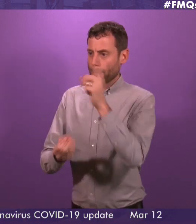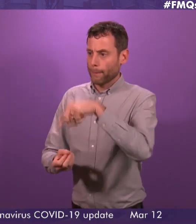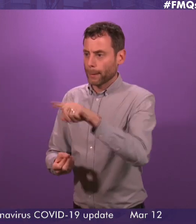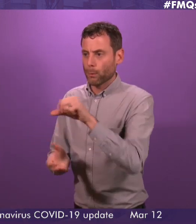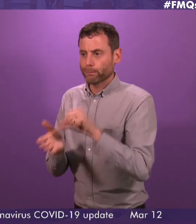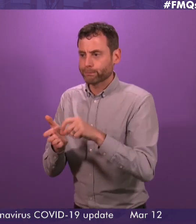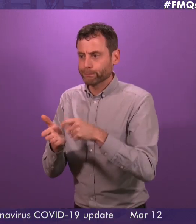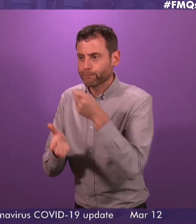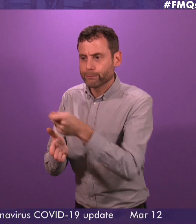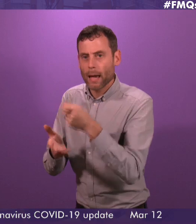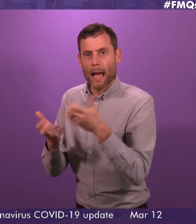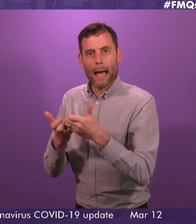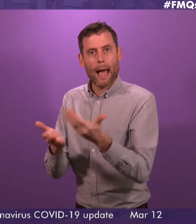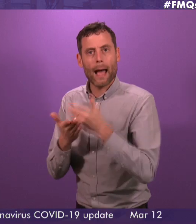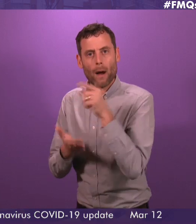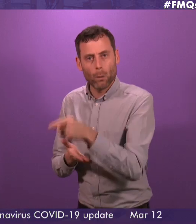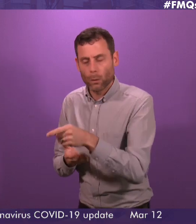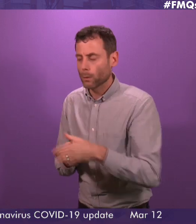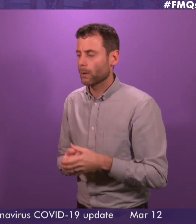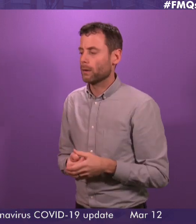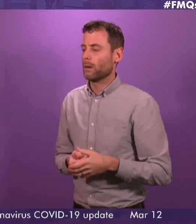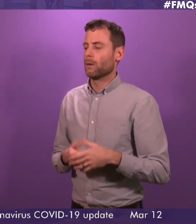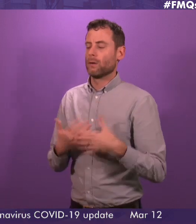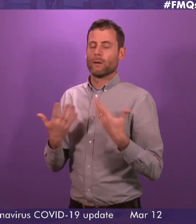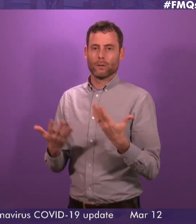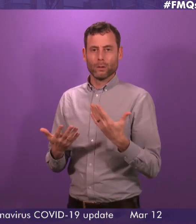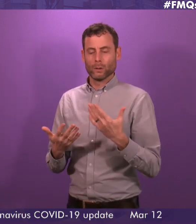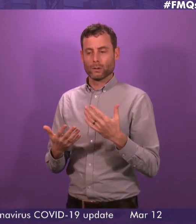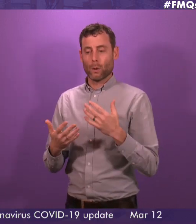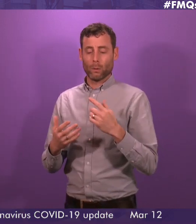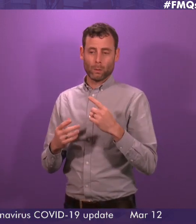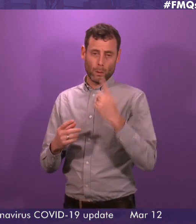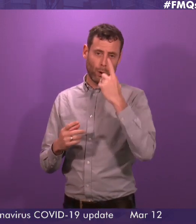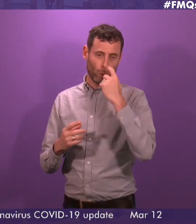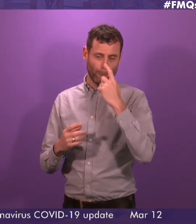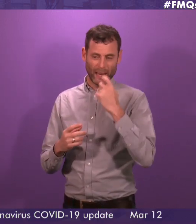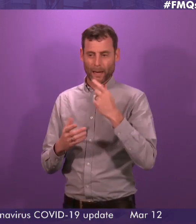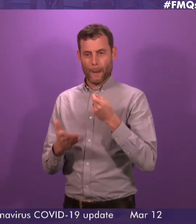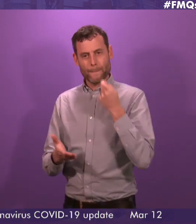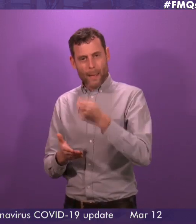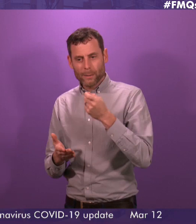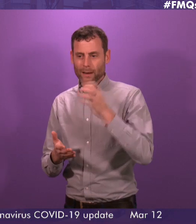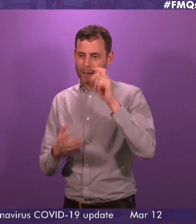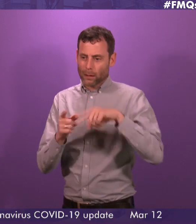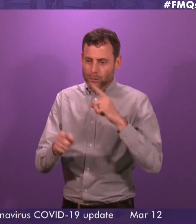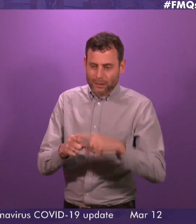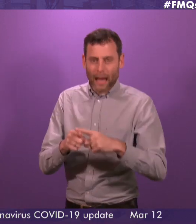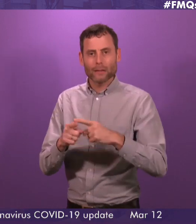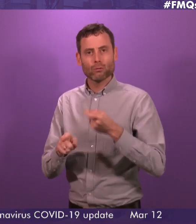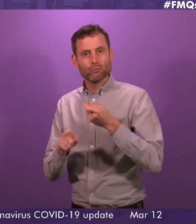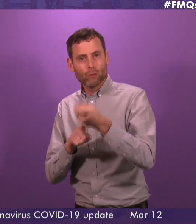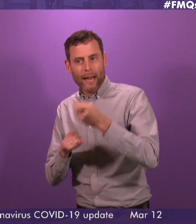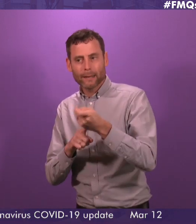and the whole issue around flexibility around council tax, the payment of rents and how local